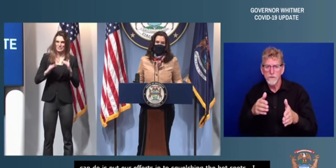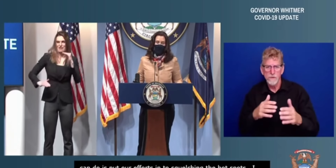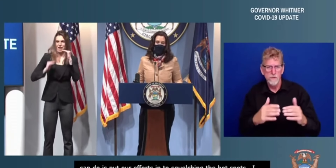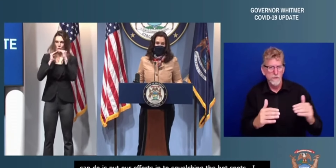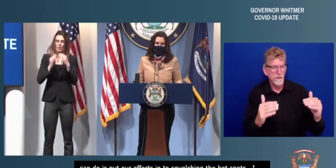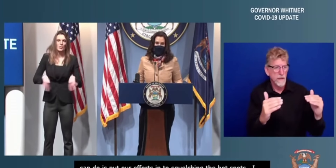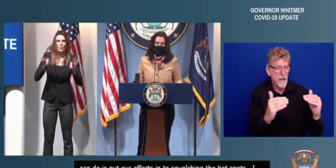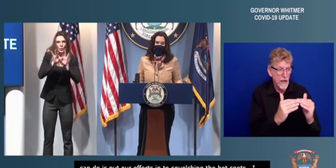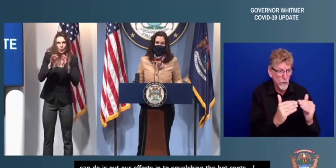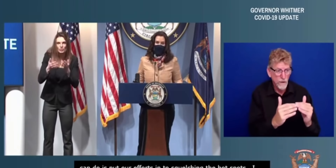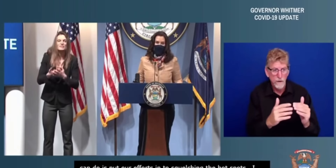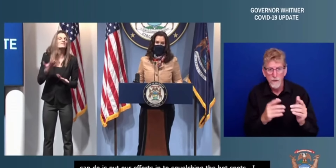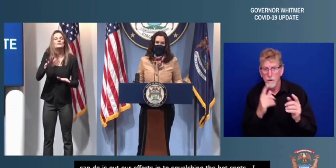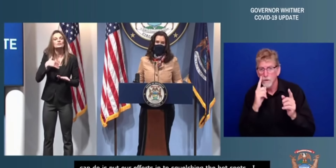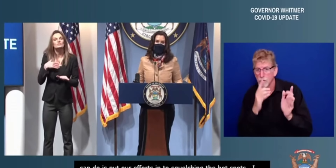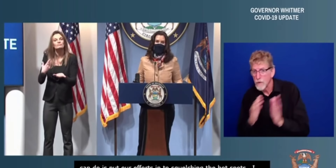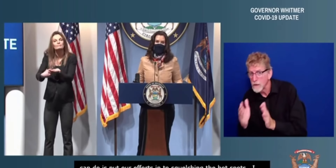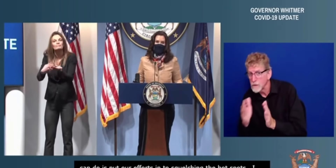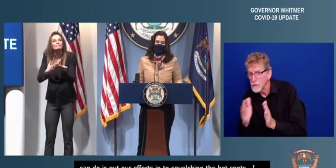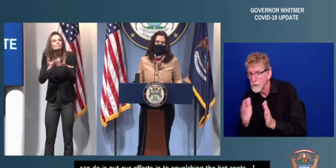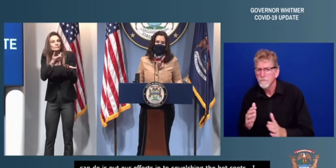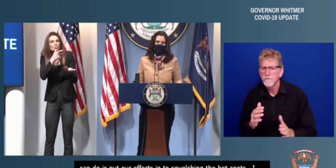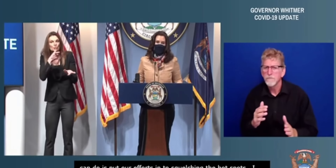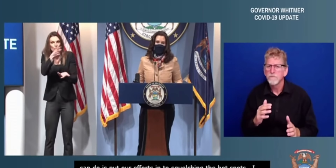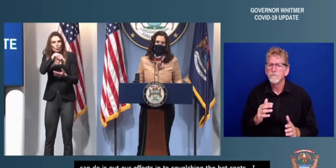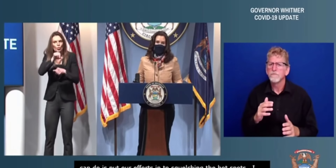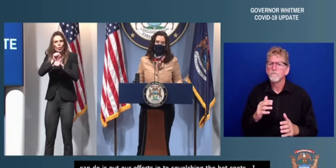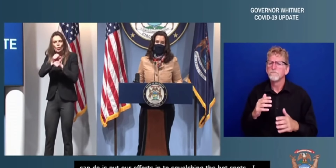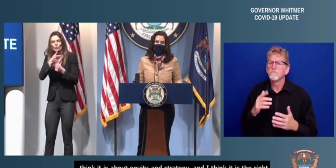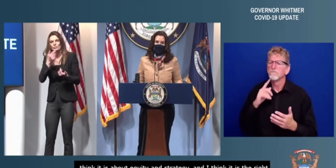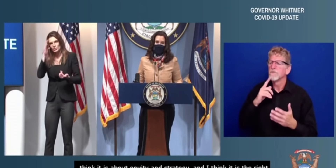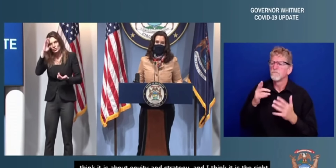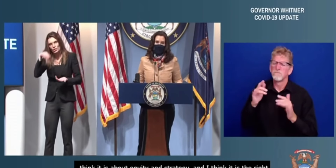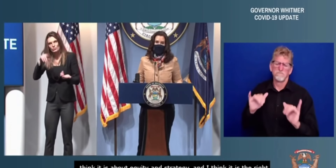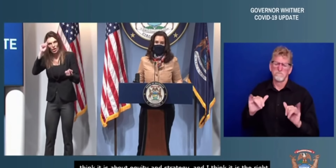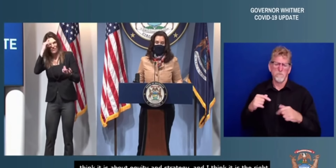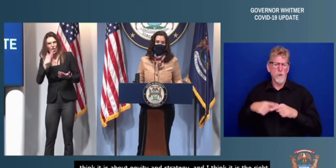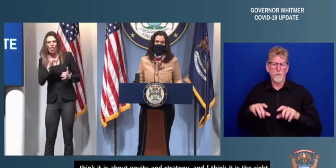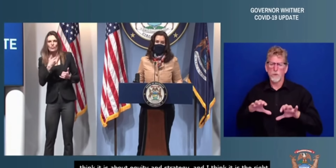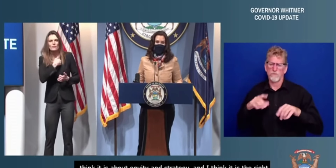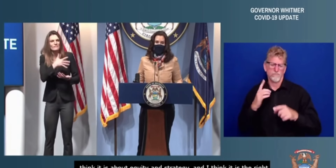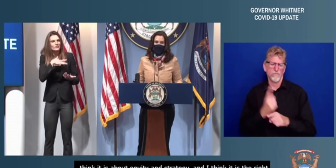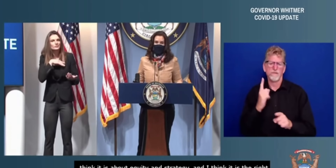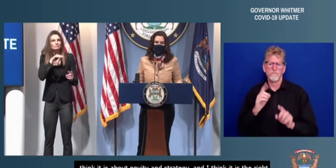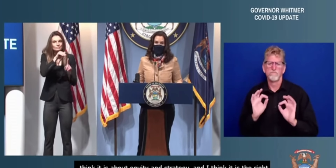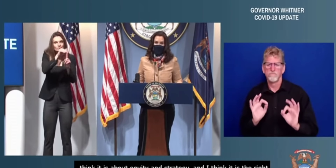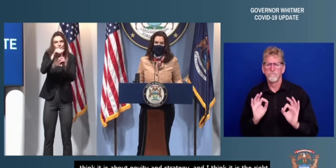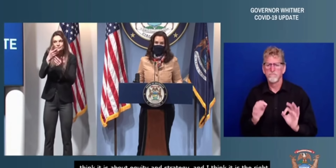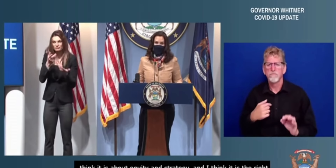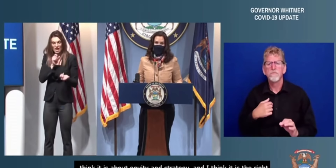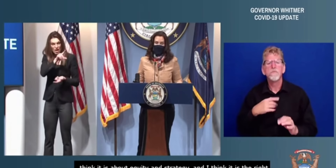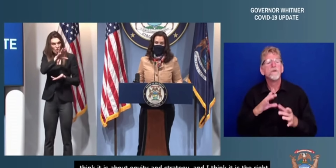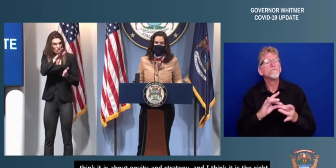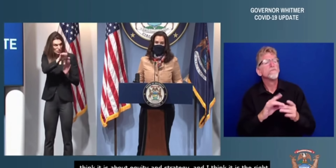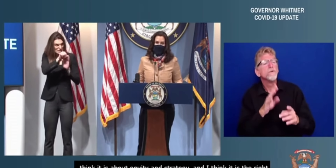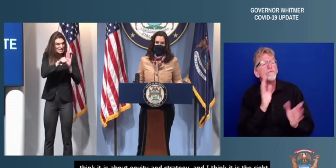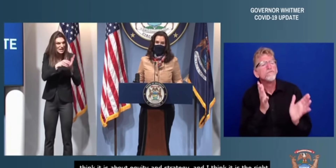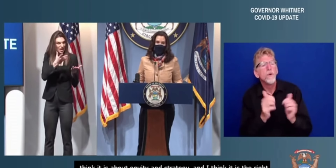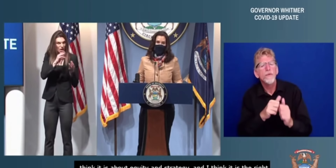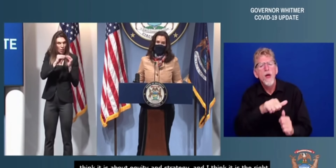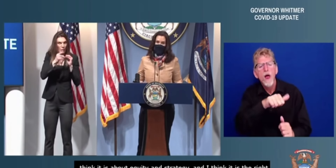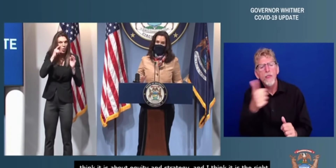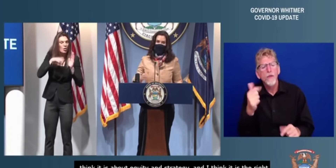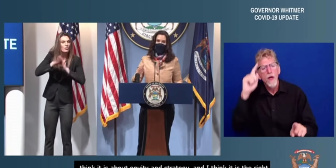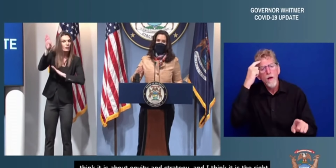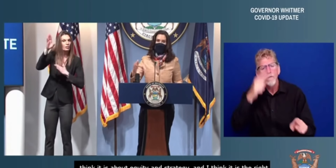thing to do. I've talked to a number of my colleagues, a lot of my fellow governors. They're very worried about what they're seeing in their numbers.